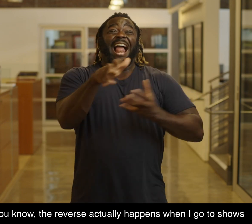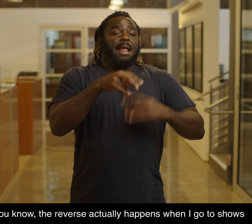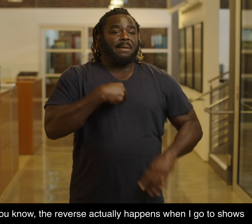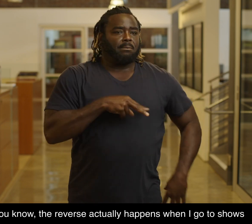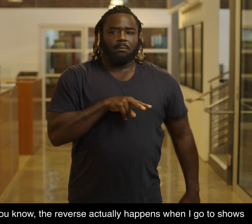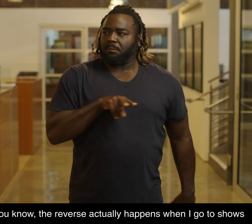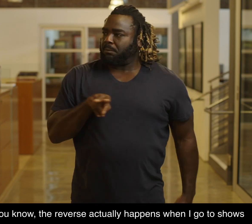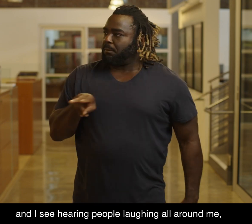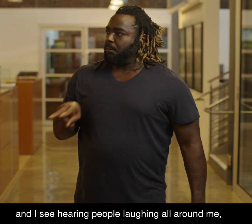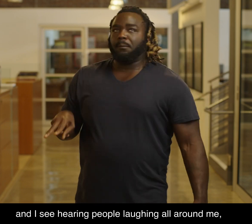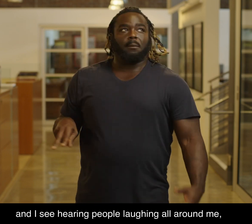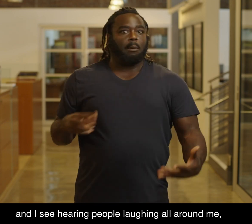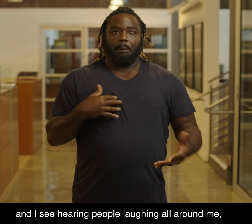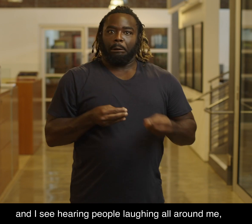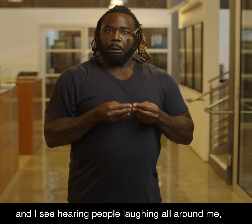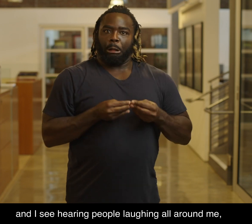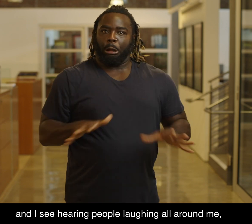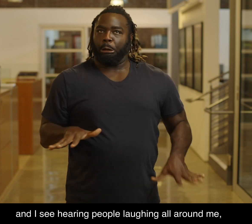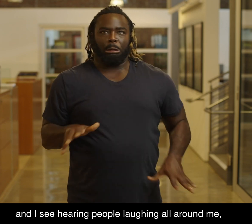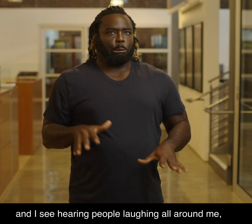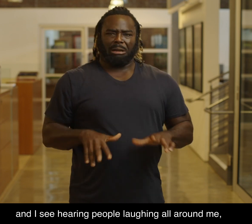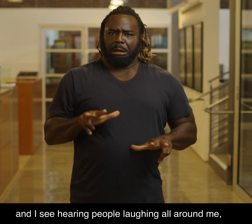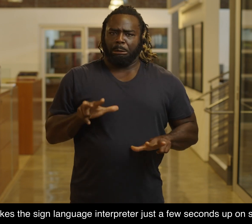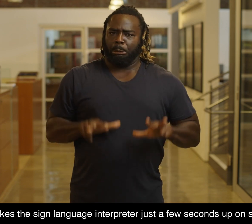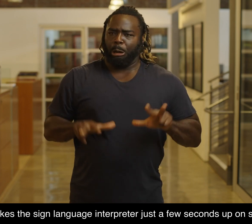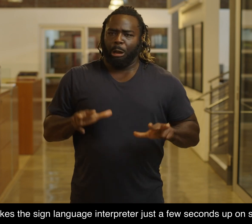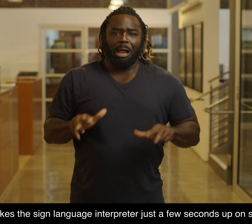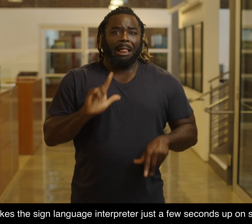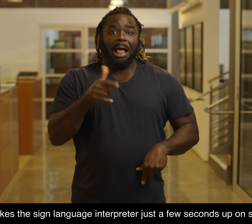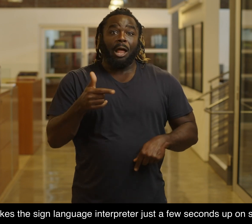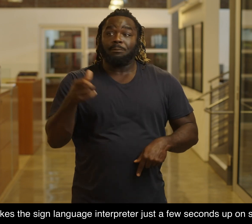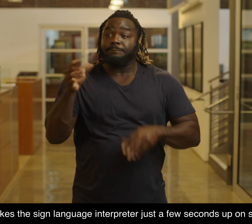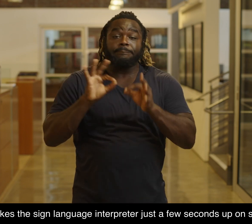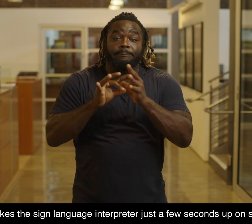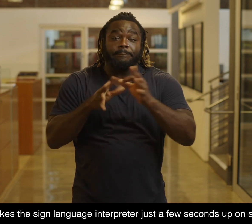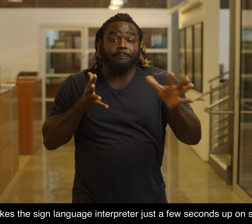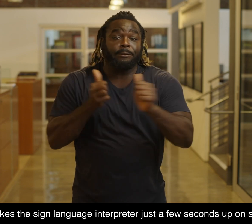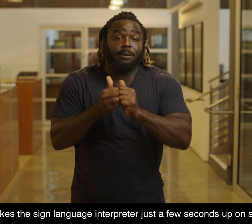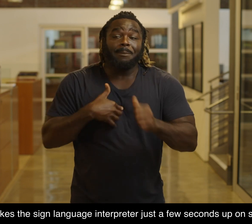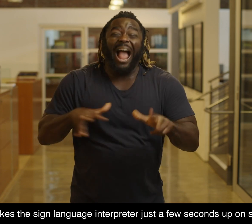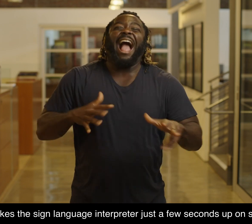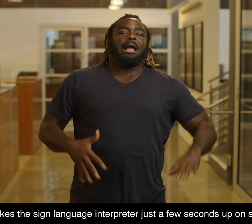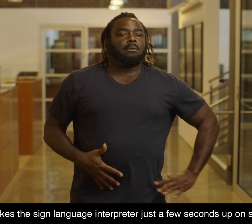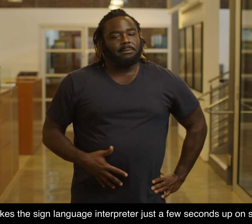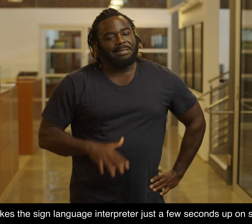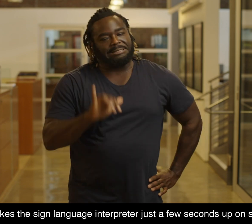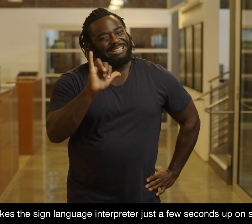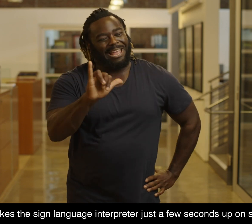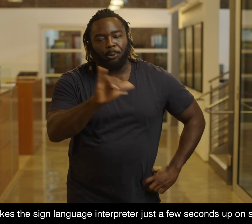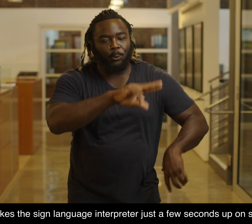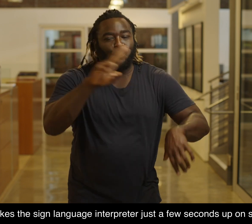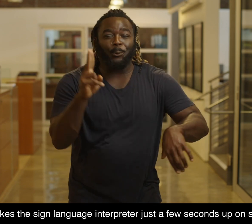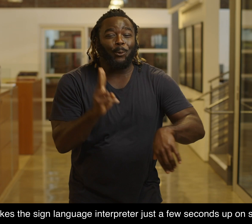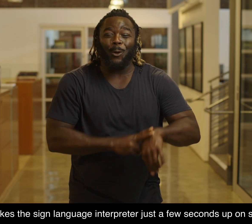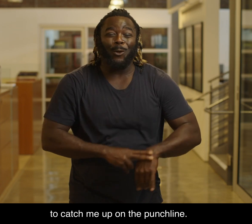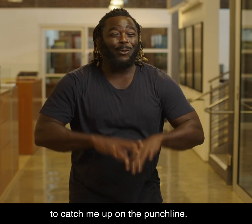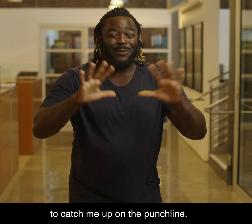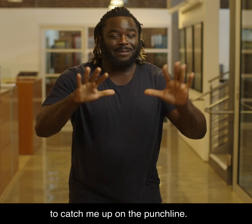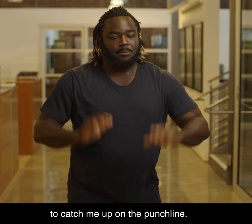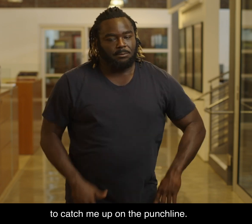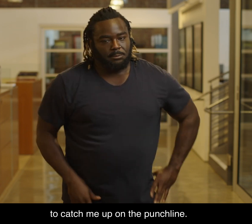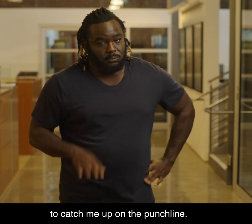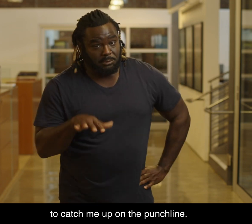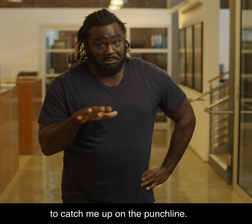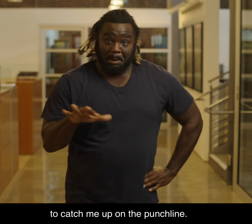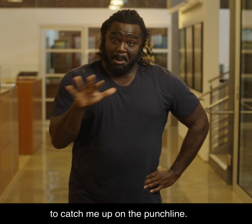to shows and I see hearing people laughing all around me, and it takes the sign language interpreter just a few seconds up on stage